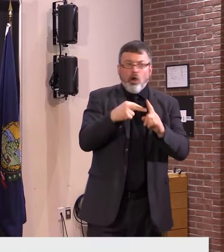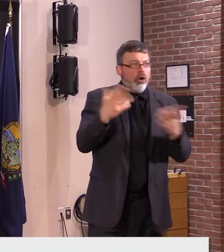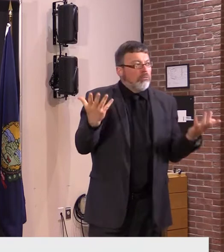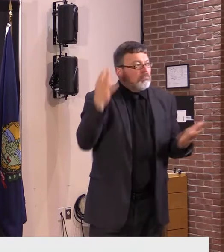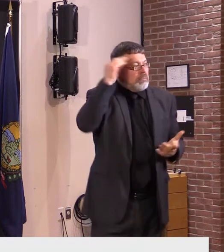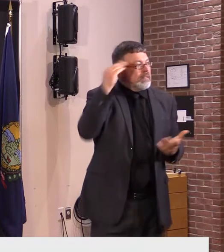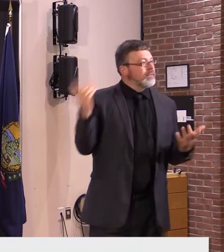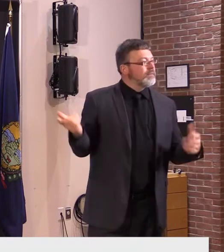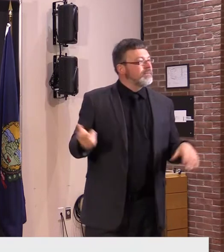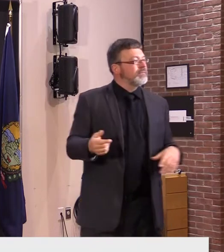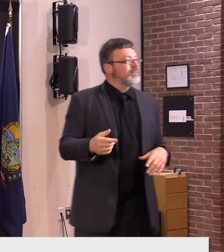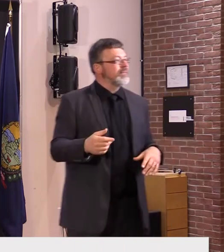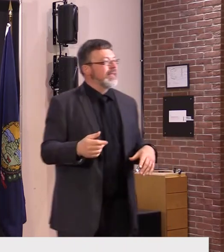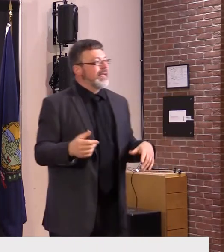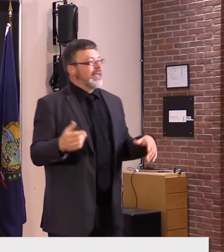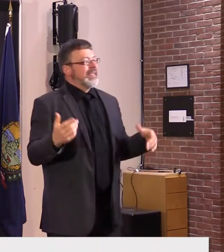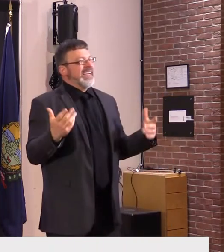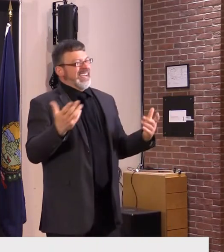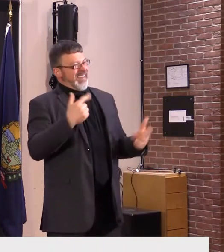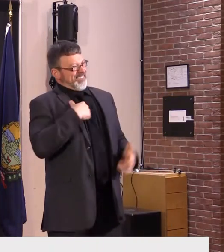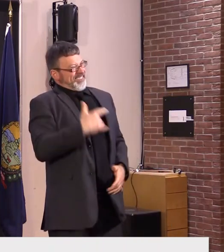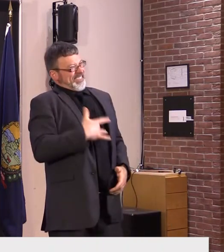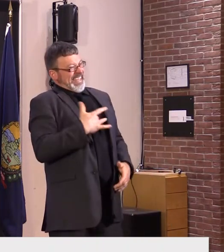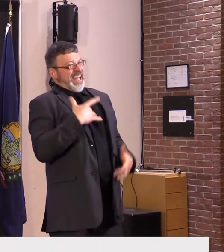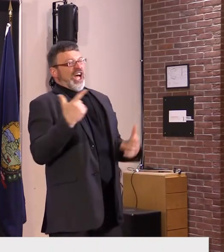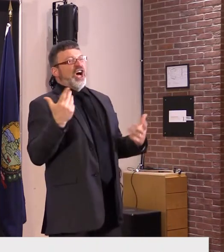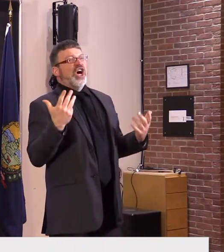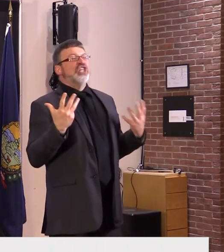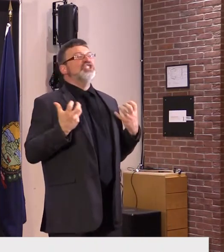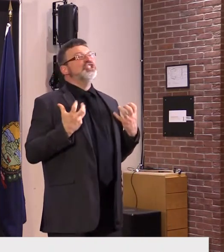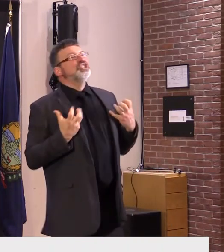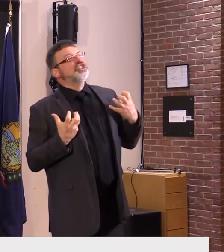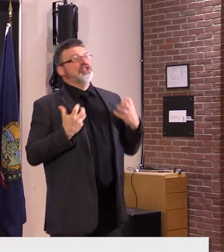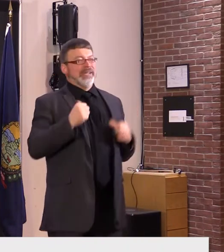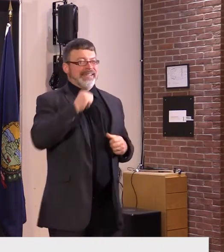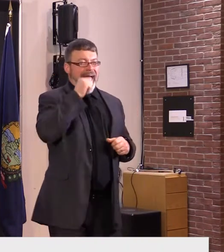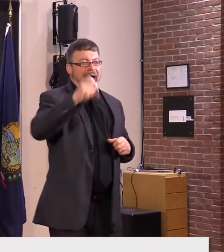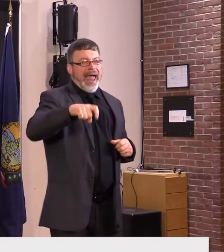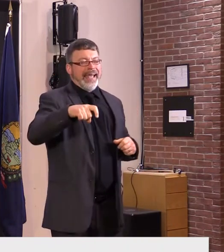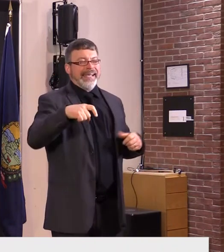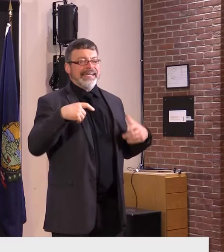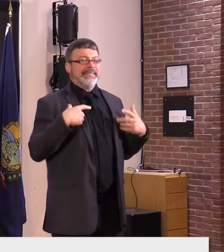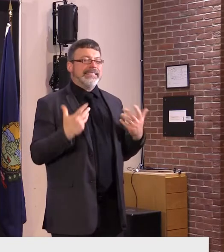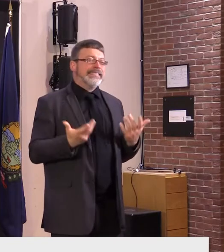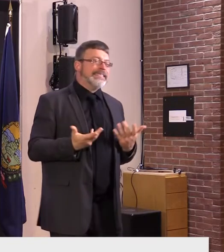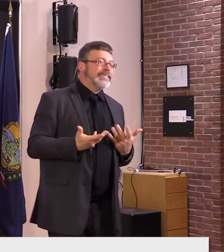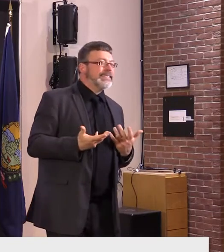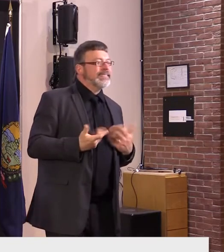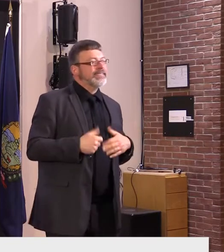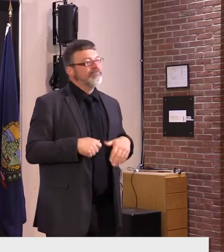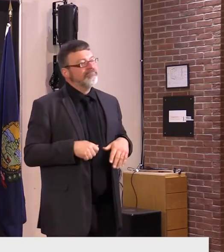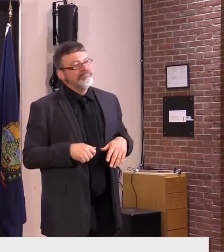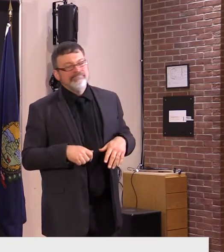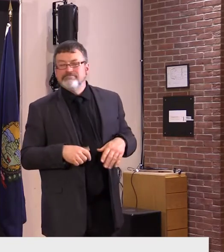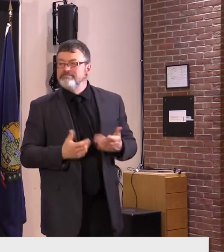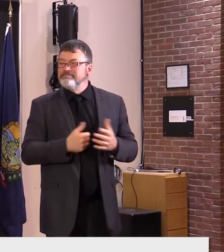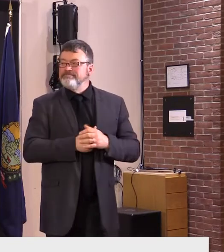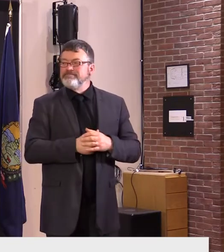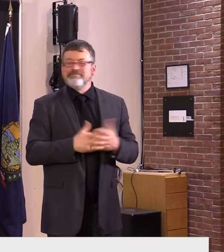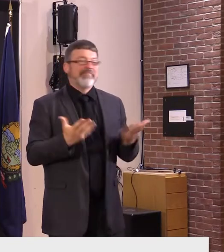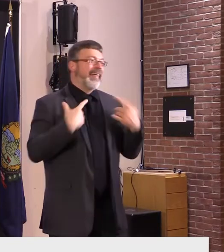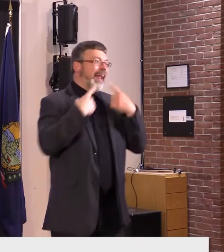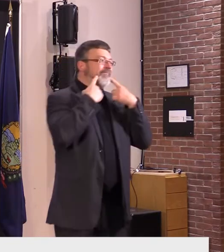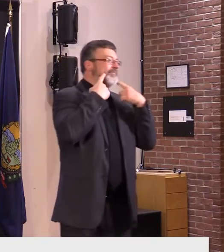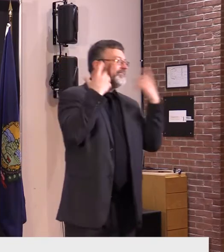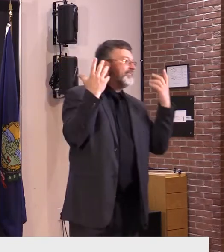need. I think we have higher priorities in the state, but if New York wants to build a bridge between New York and Vermont, they can